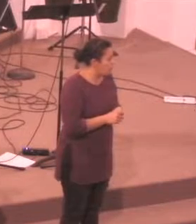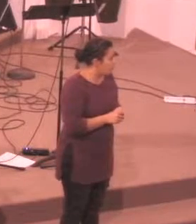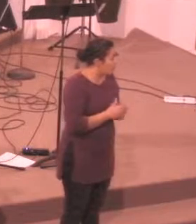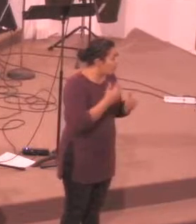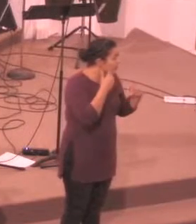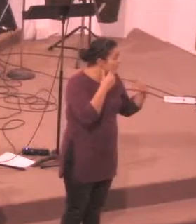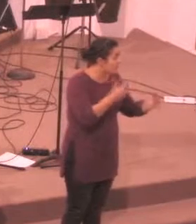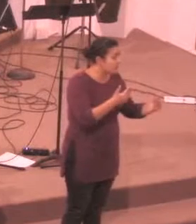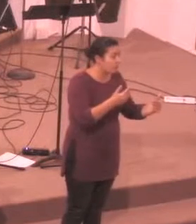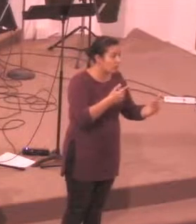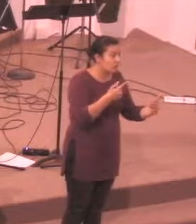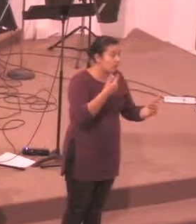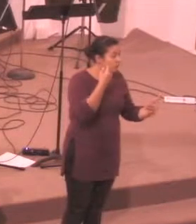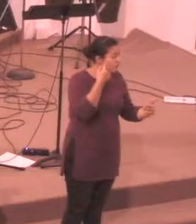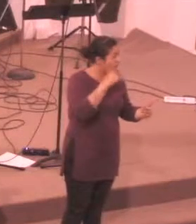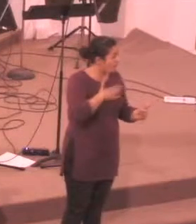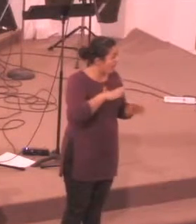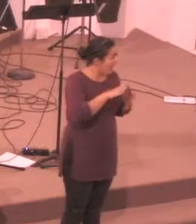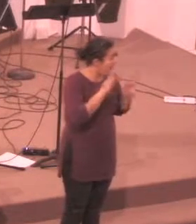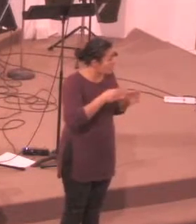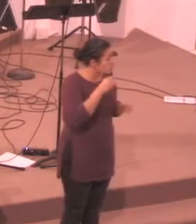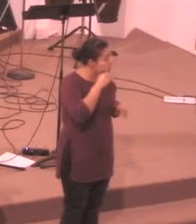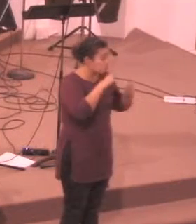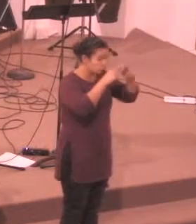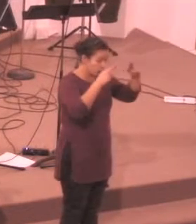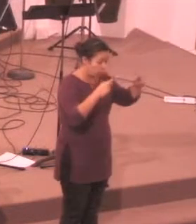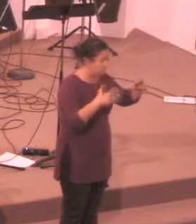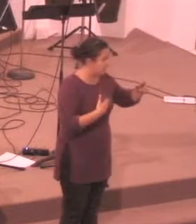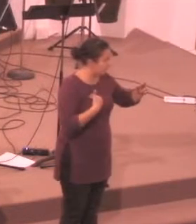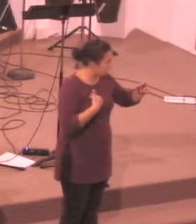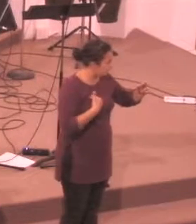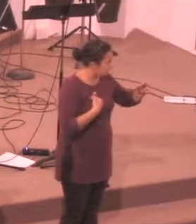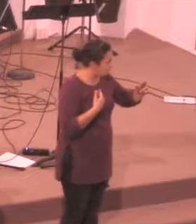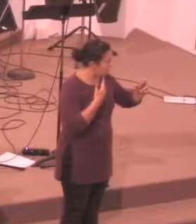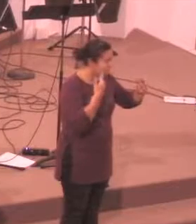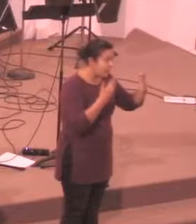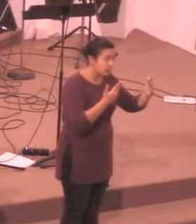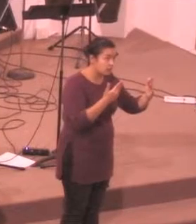over my head. Amen. Thank you I got clothes to put on.